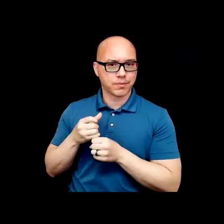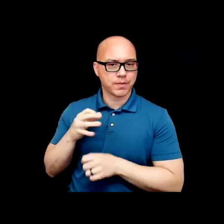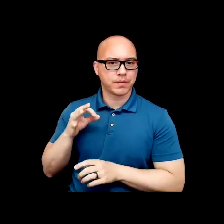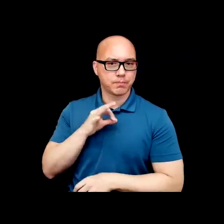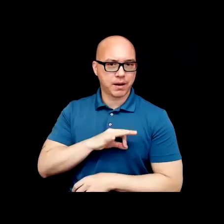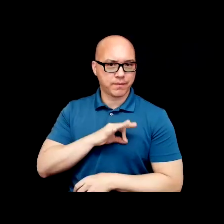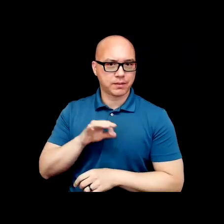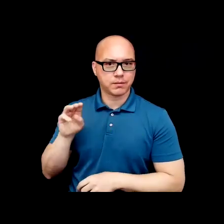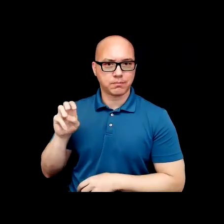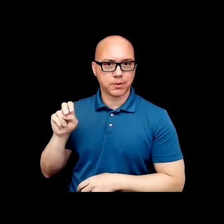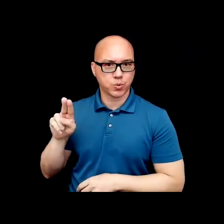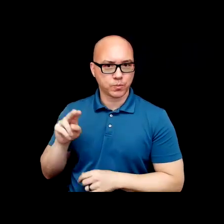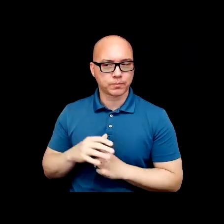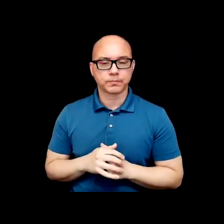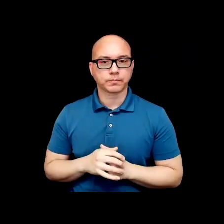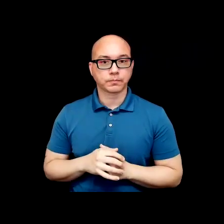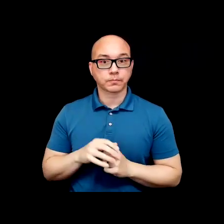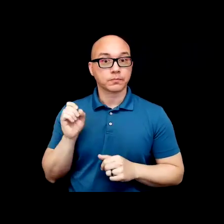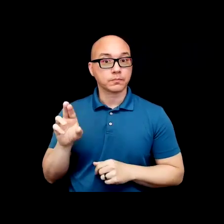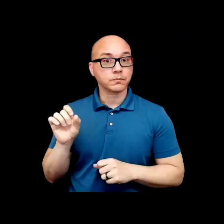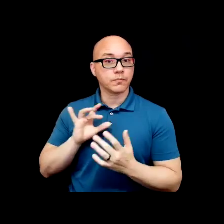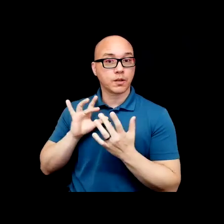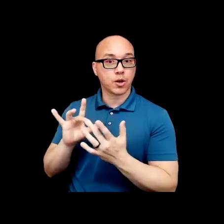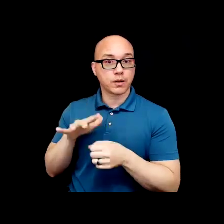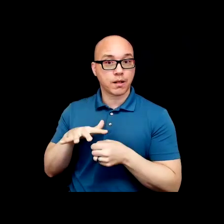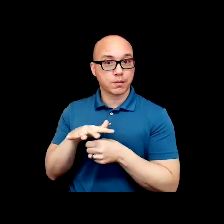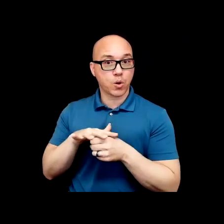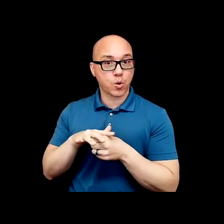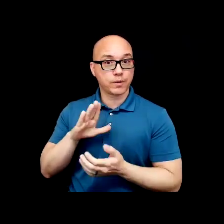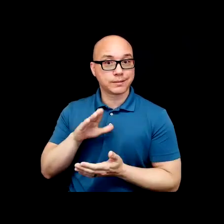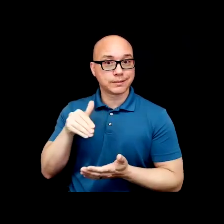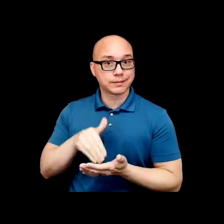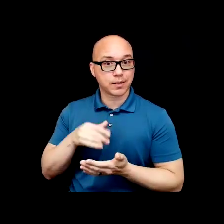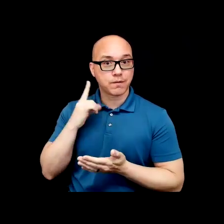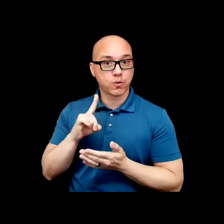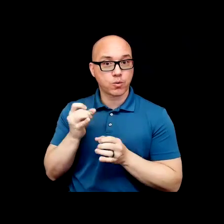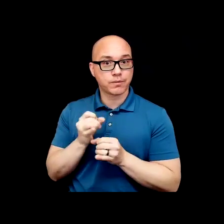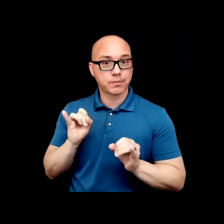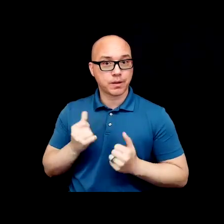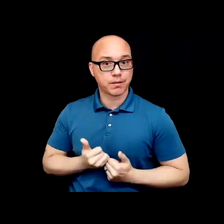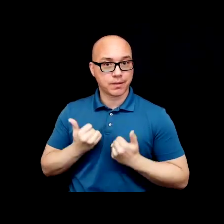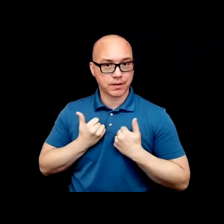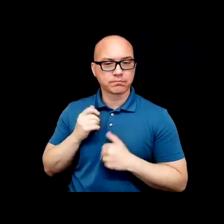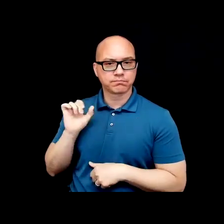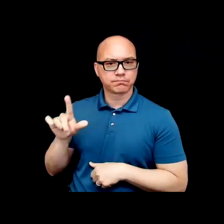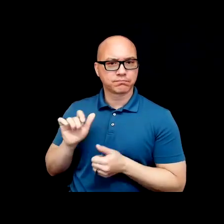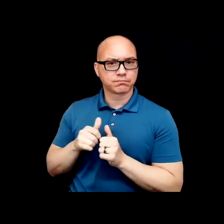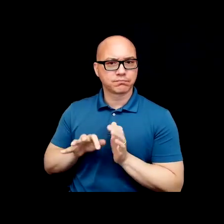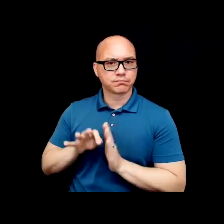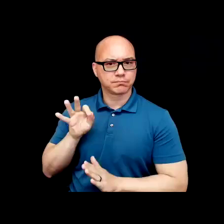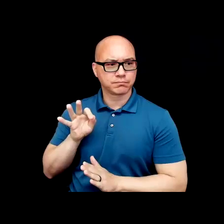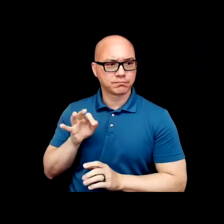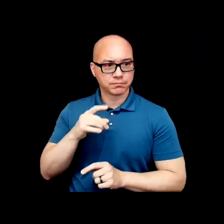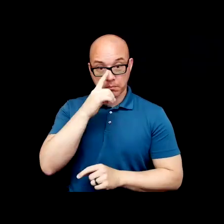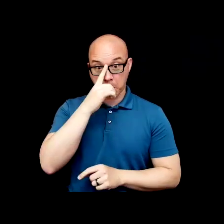to contact your local Center for Independent Living and ask them for help with finding a benefit planner. If you're not